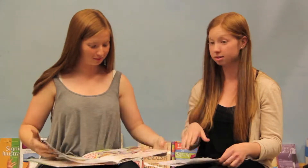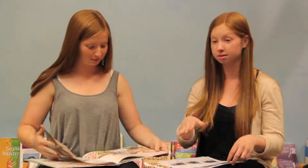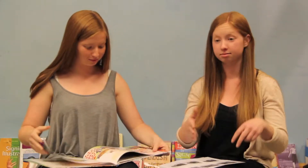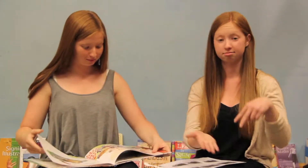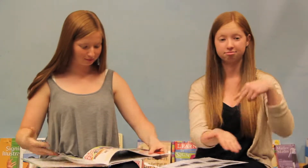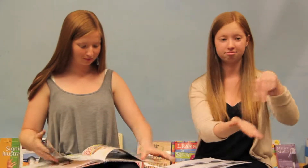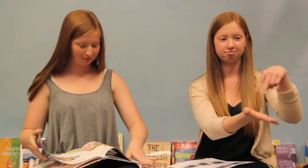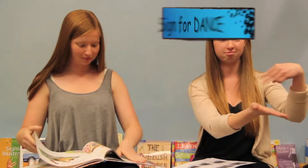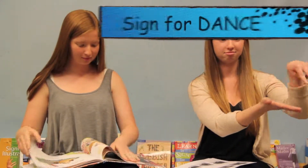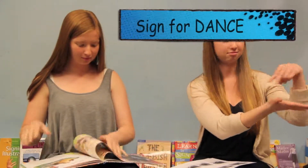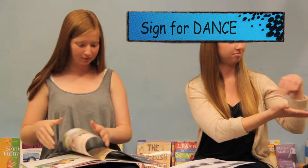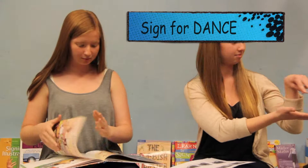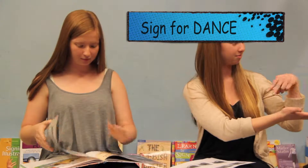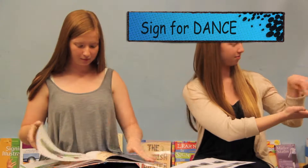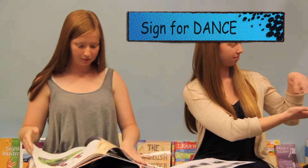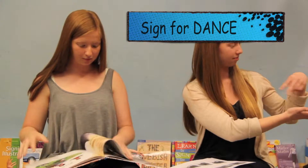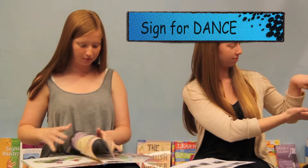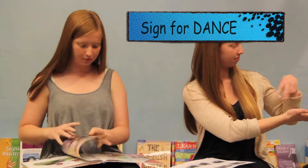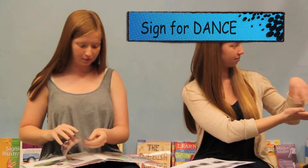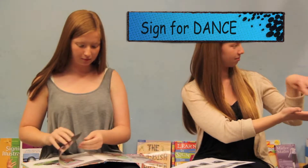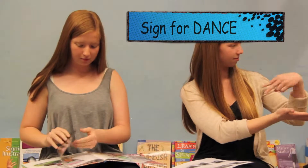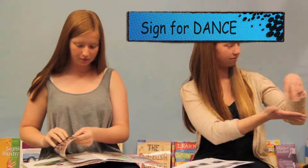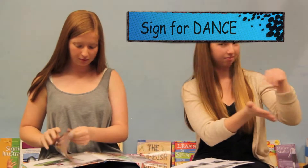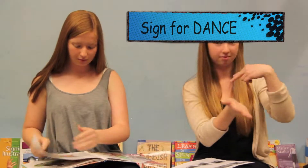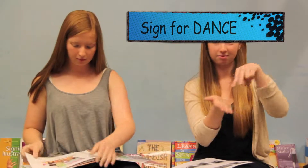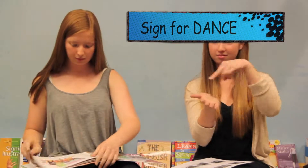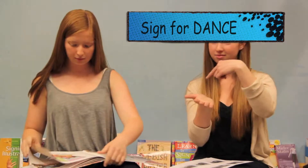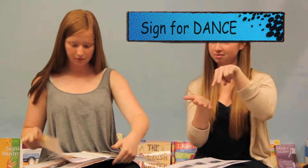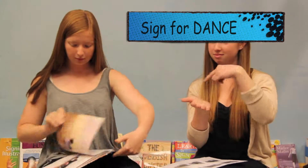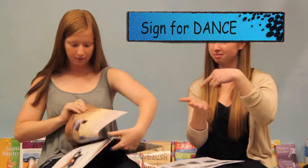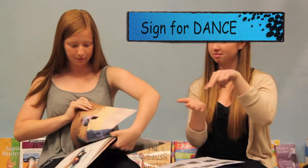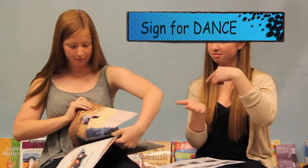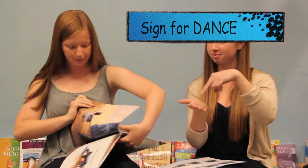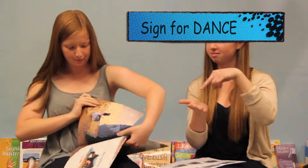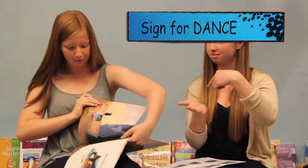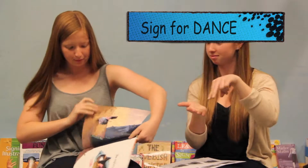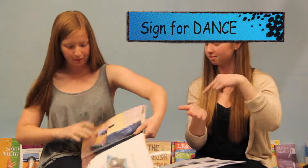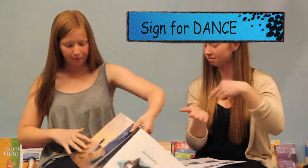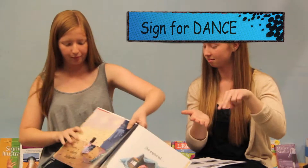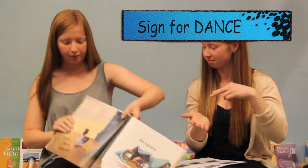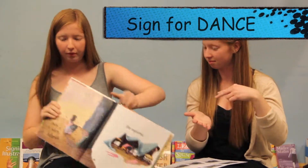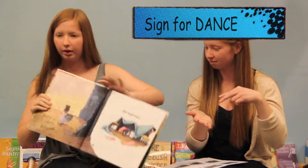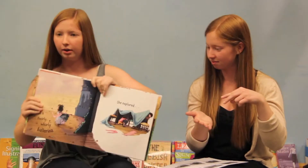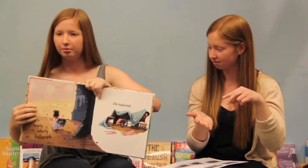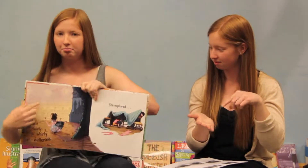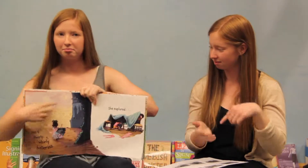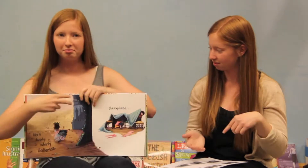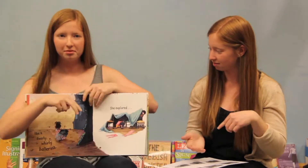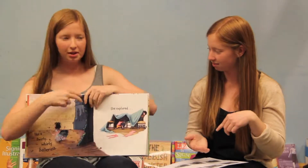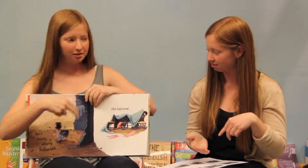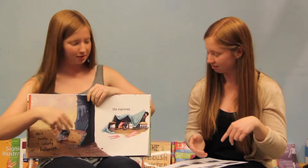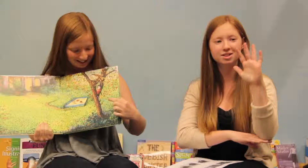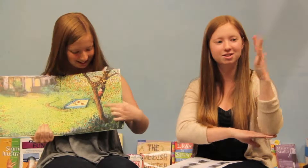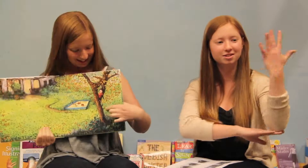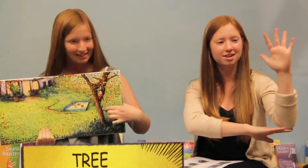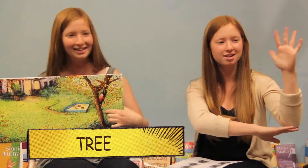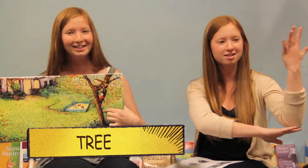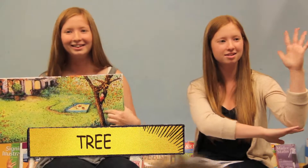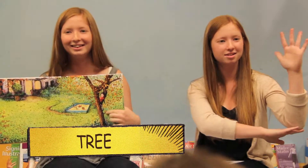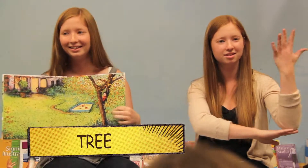the next one is tree the